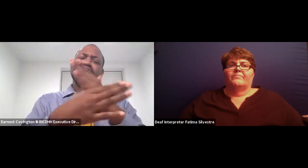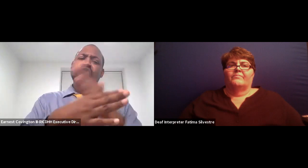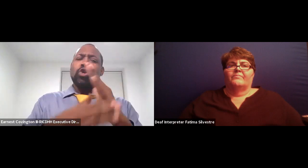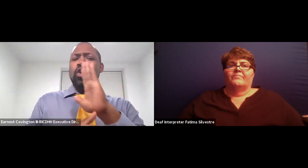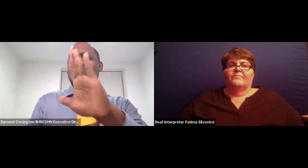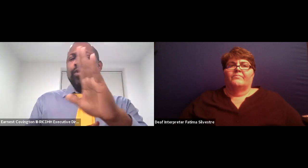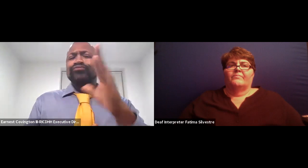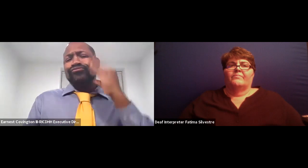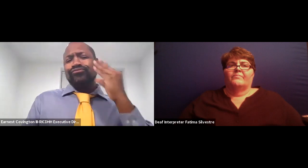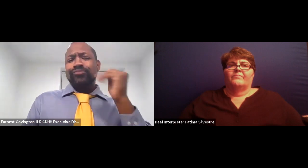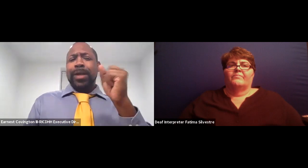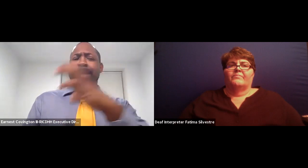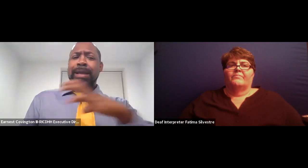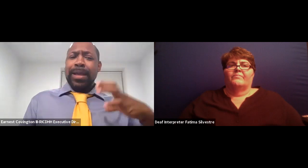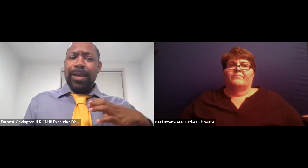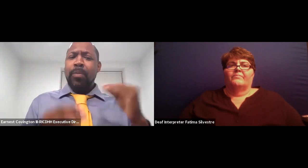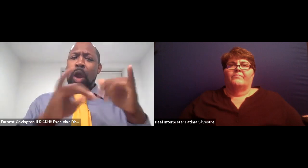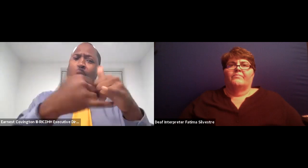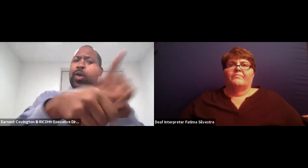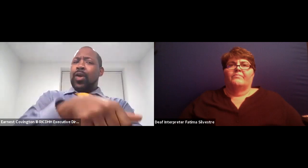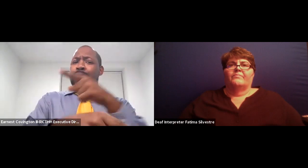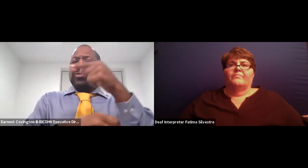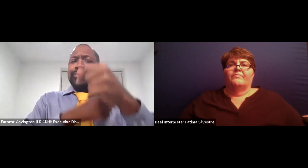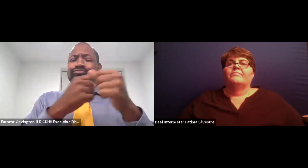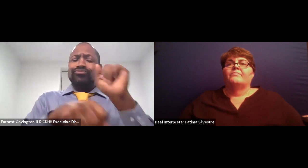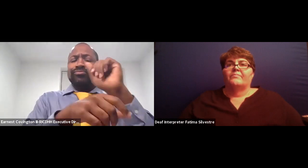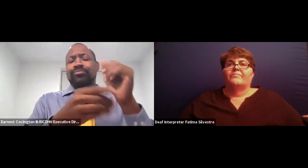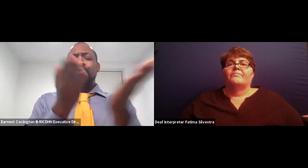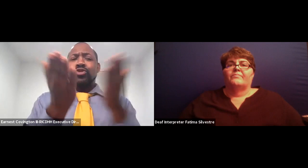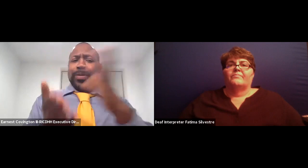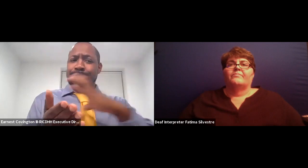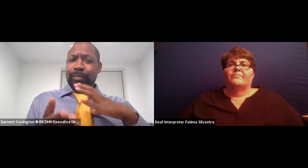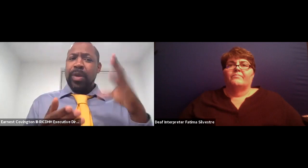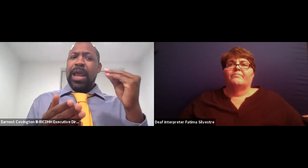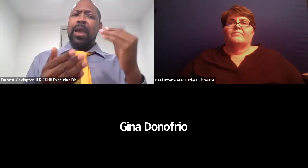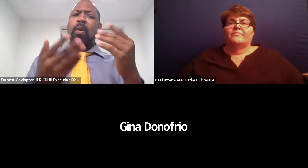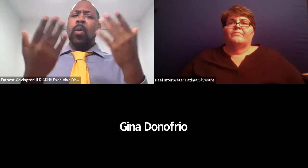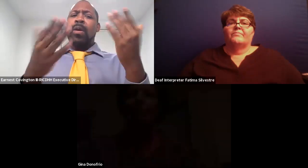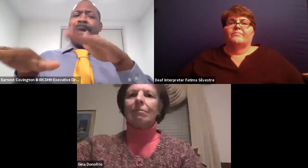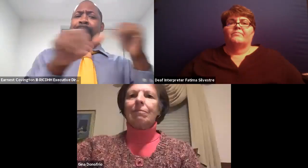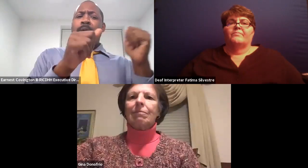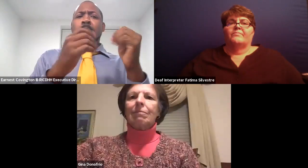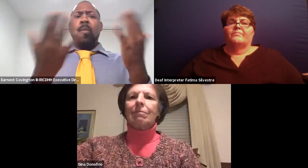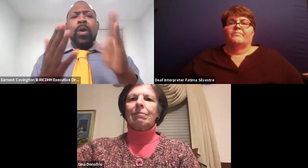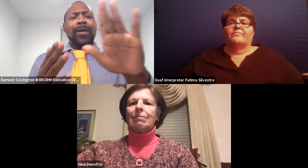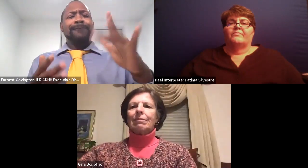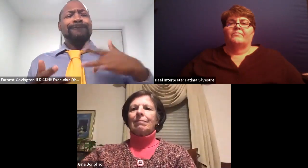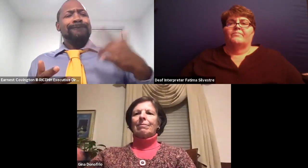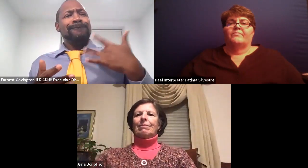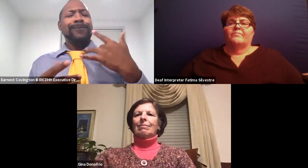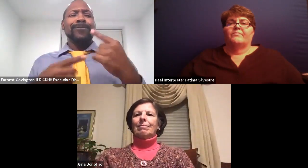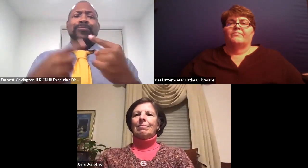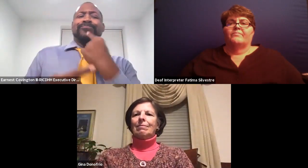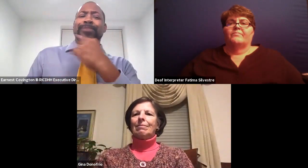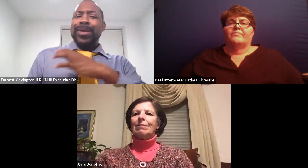Donna Frio, who has shared her experience with the commission for a long time. She served as a commissioner,